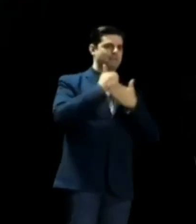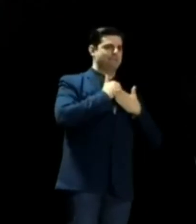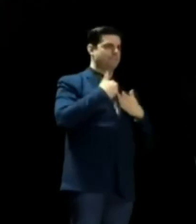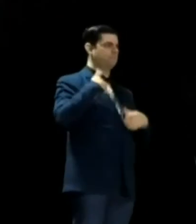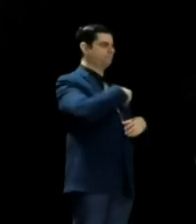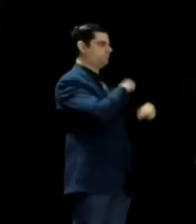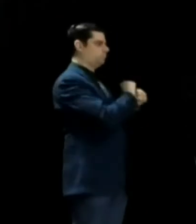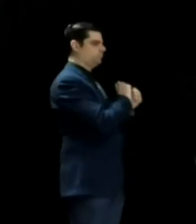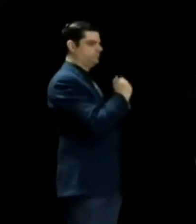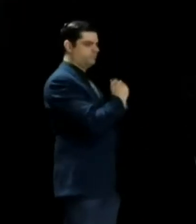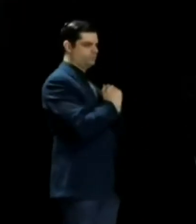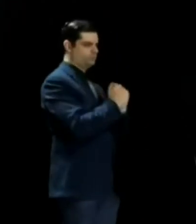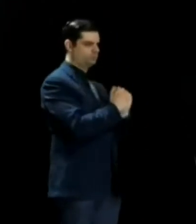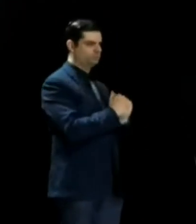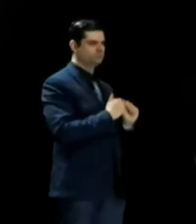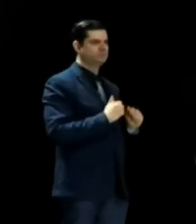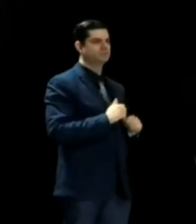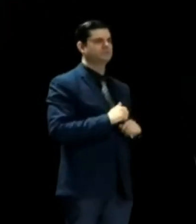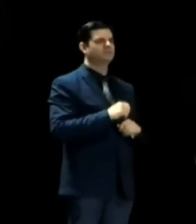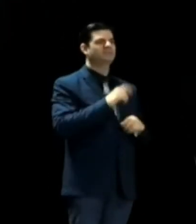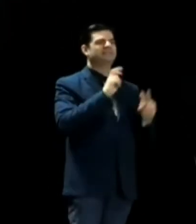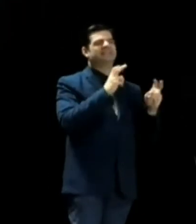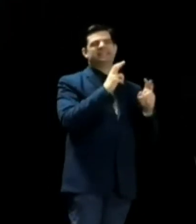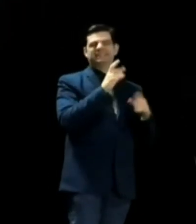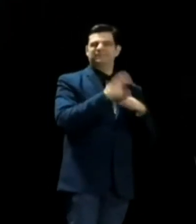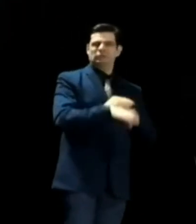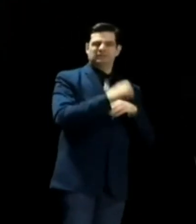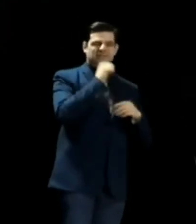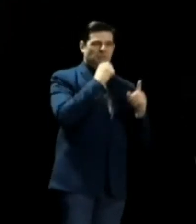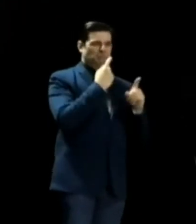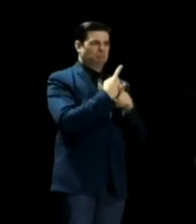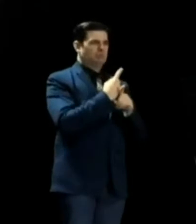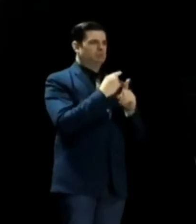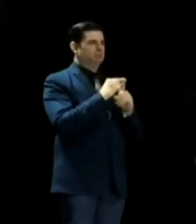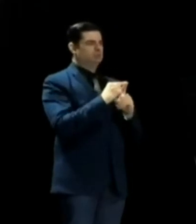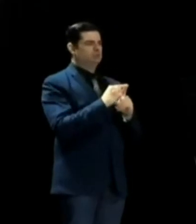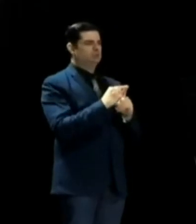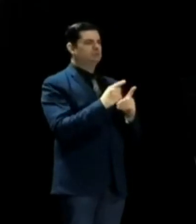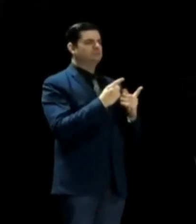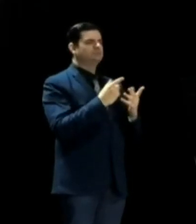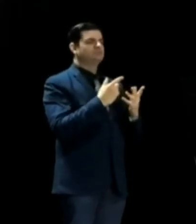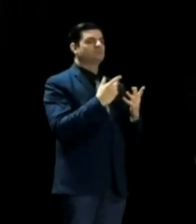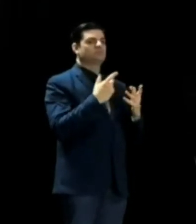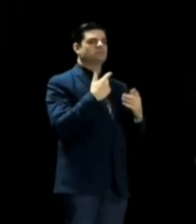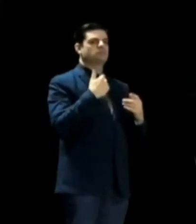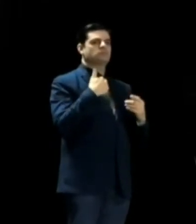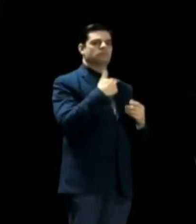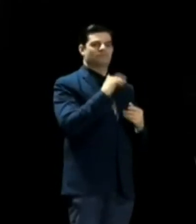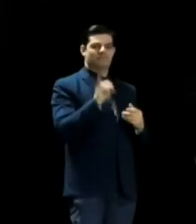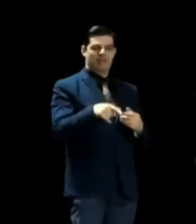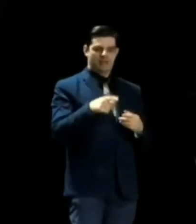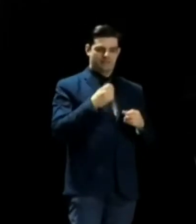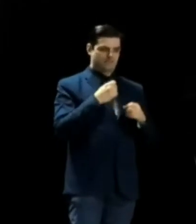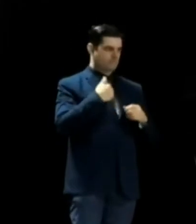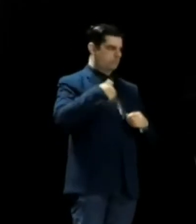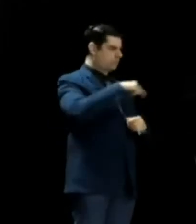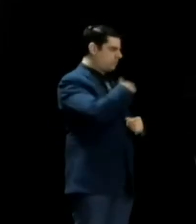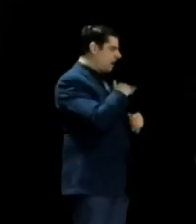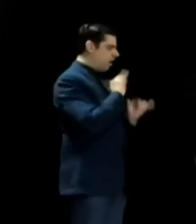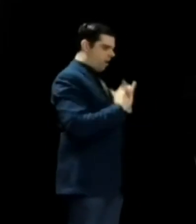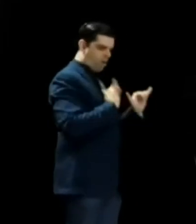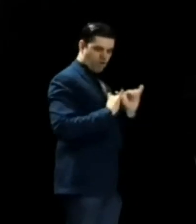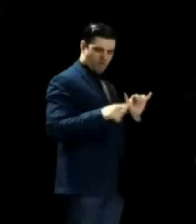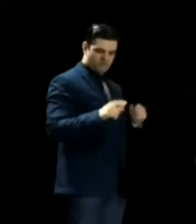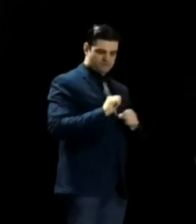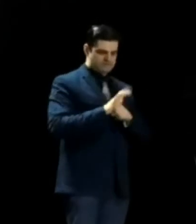not that we're being forced to, it's probably the wrong word. We want to work together, but this virus is putting us in a situation where we never thought we